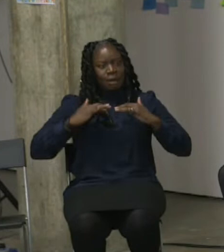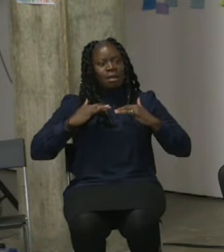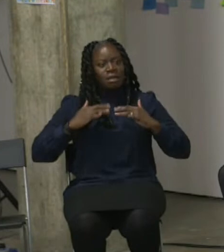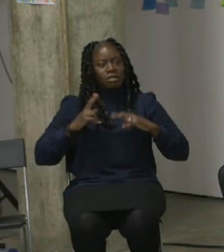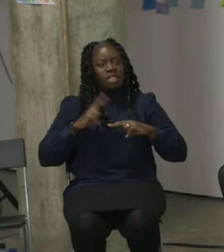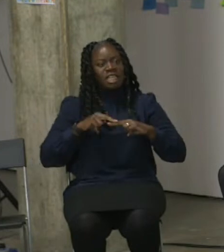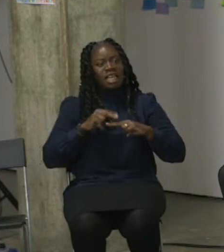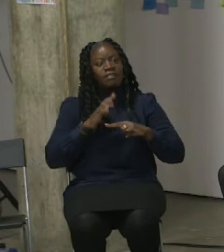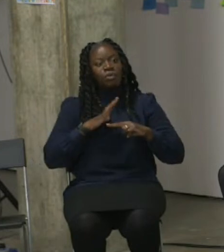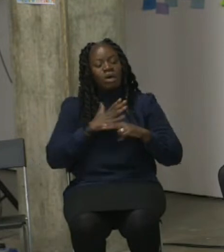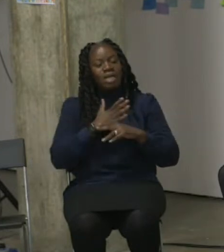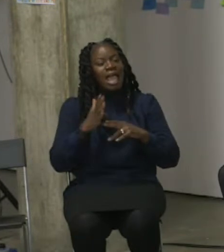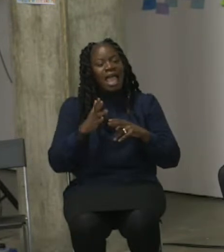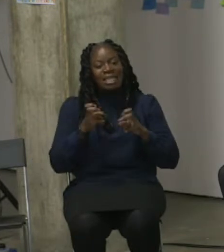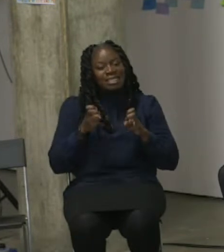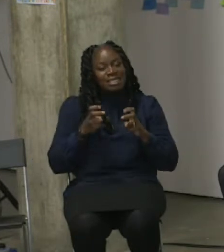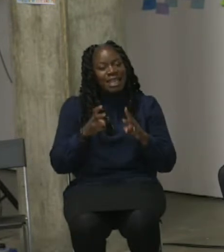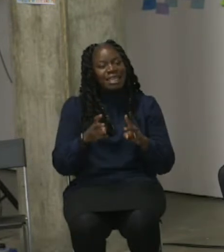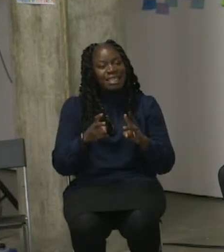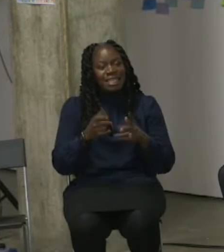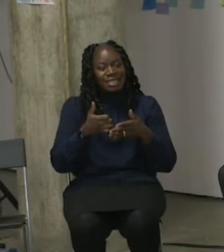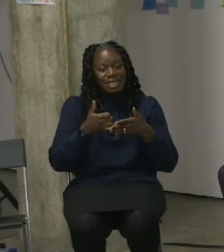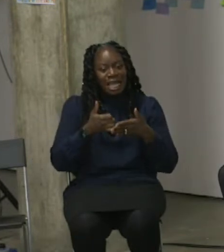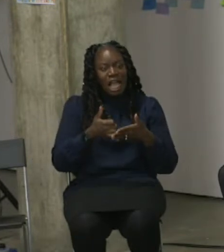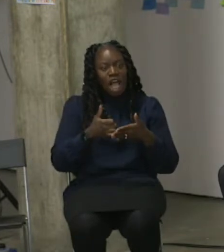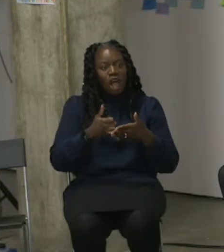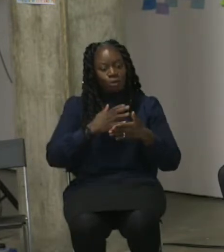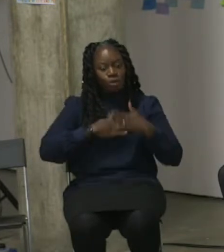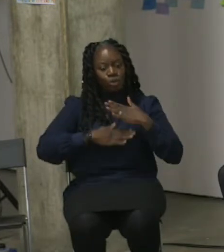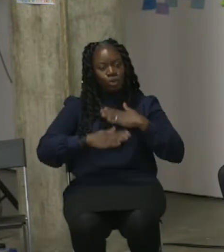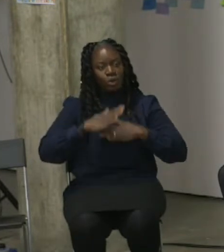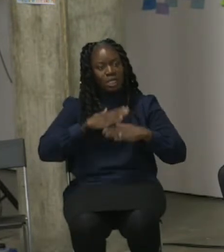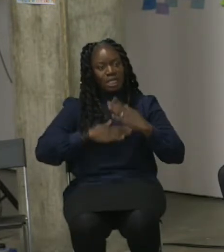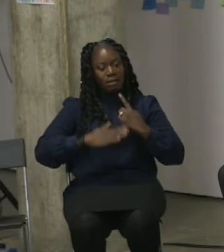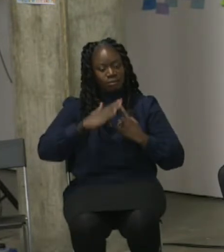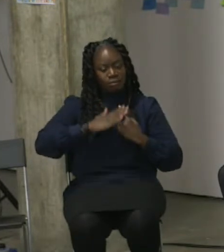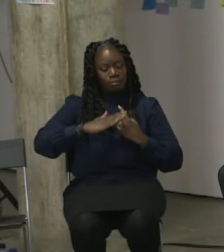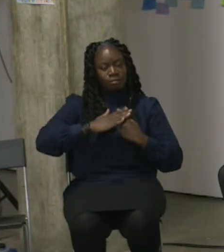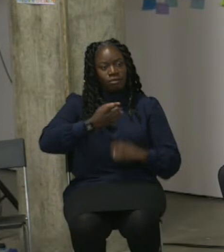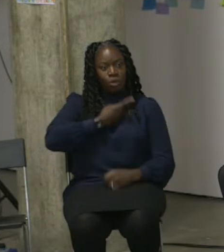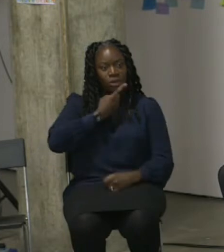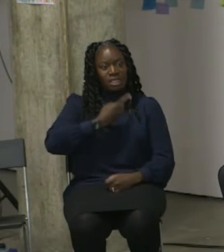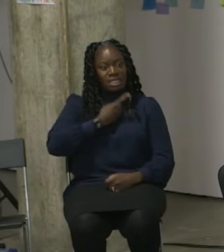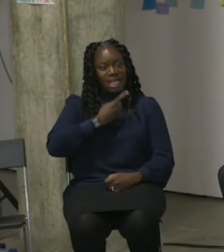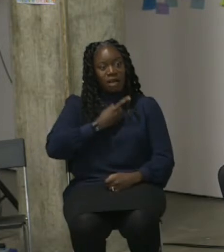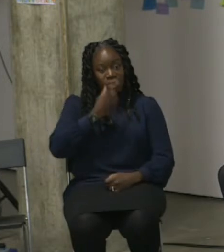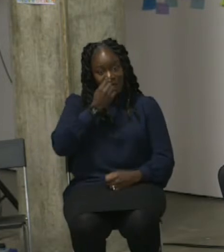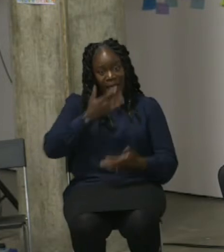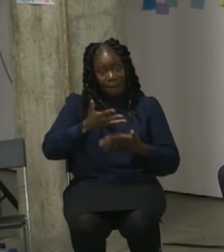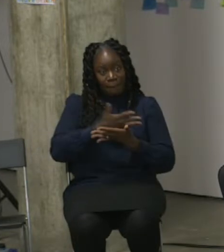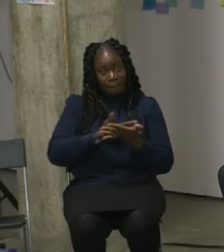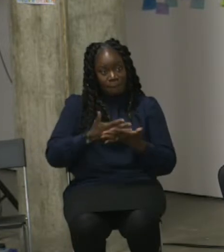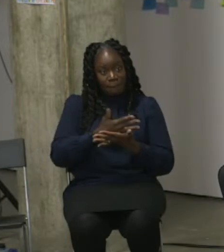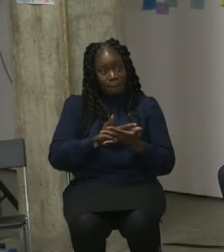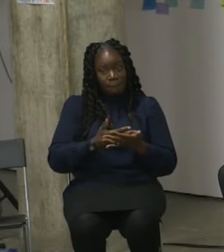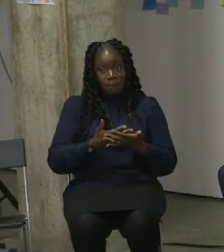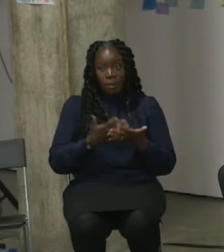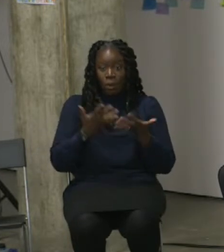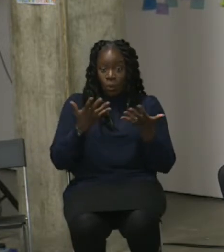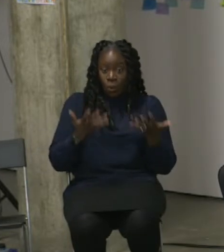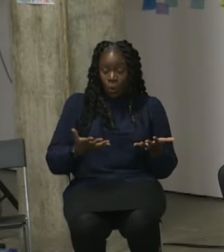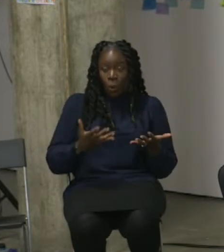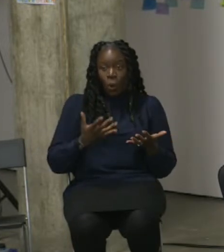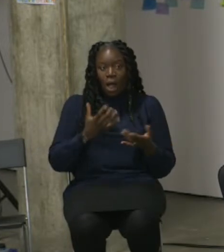support bringing a little bit of settling or soothing or comfort to yourself. Equally, you can spend some time